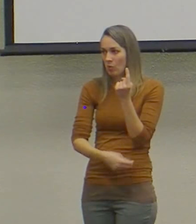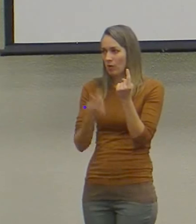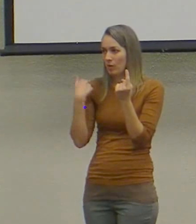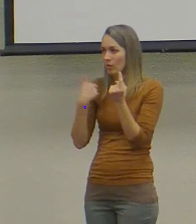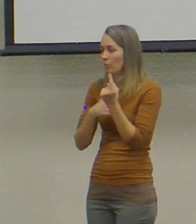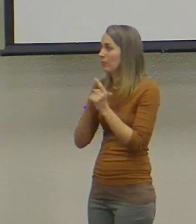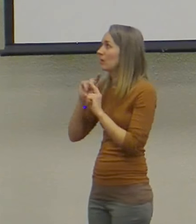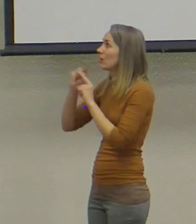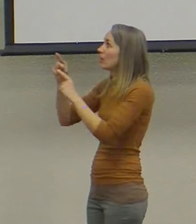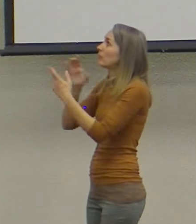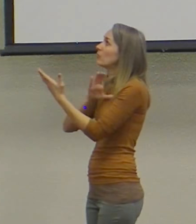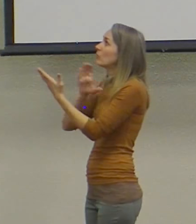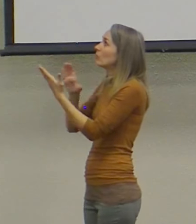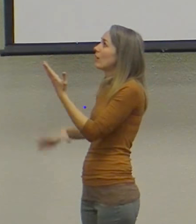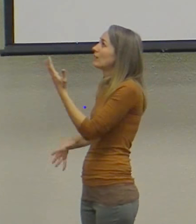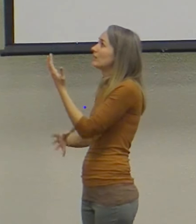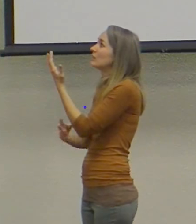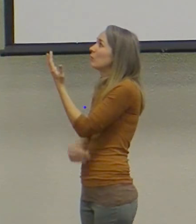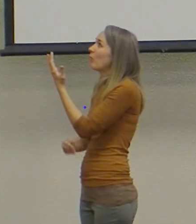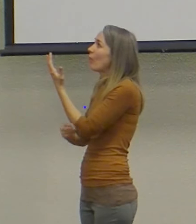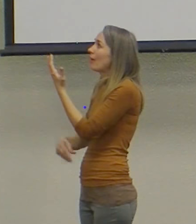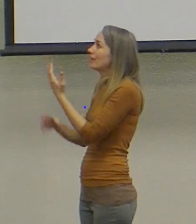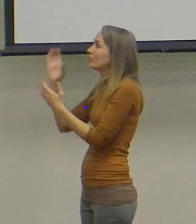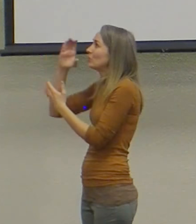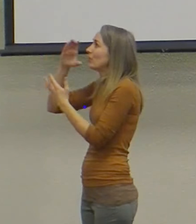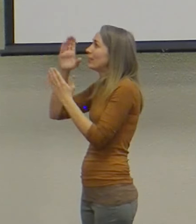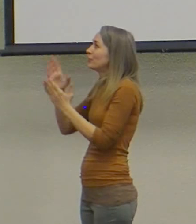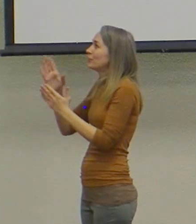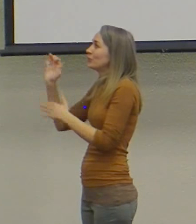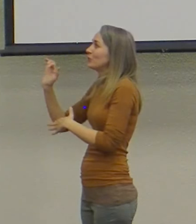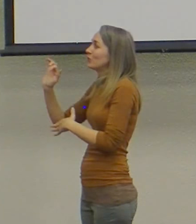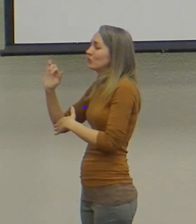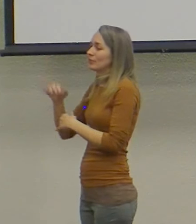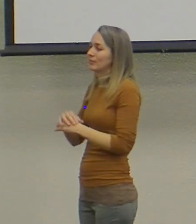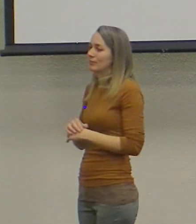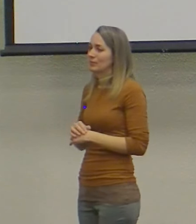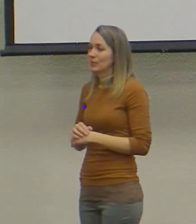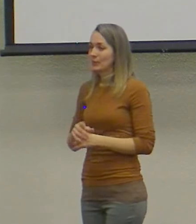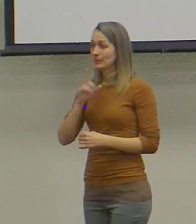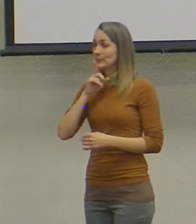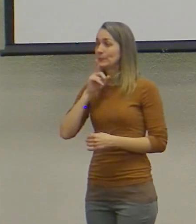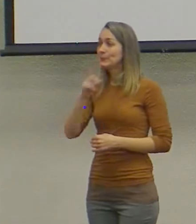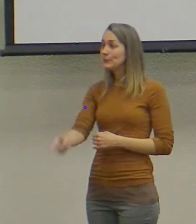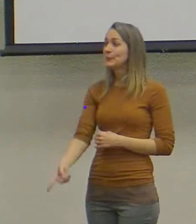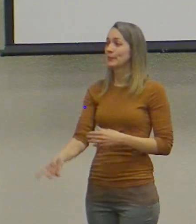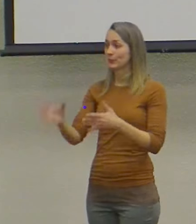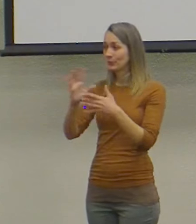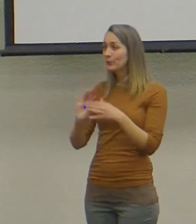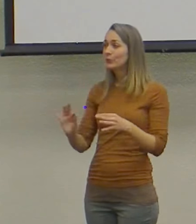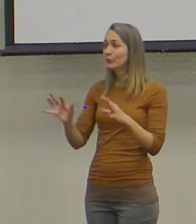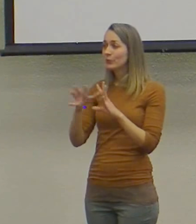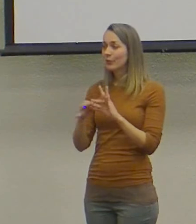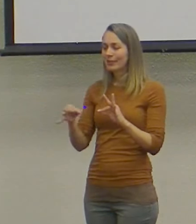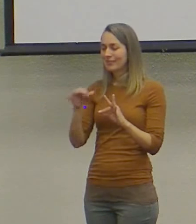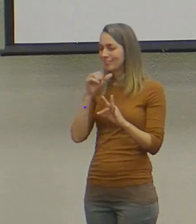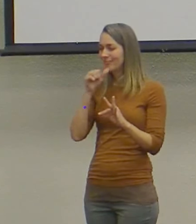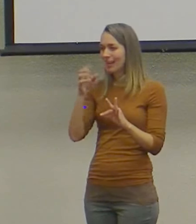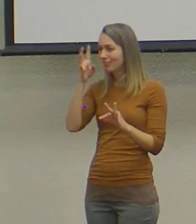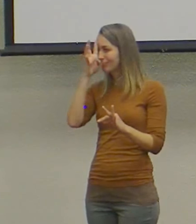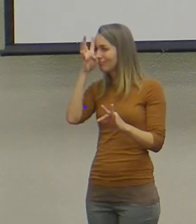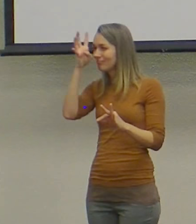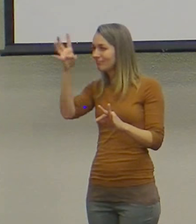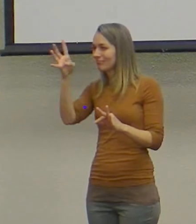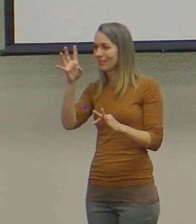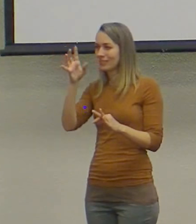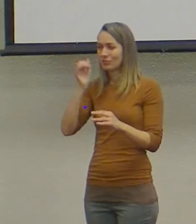Christ as penniless aliens too. You see, this is a real story. It's not a fictional drama